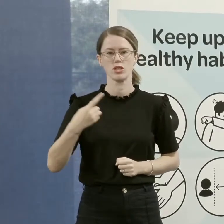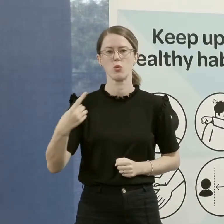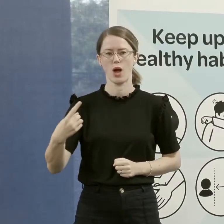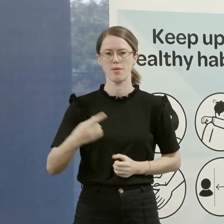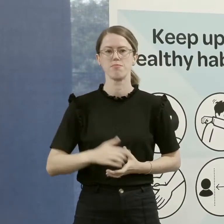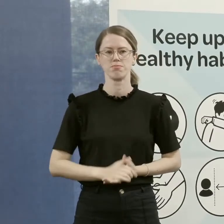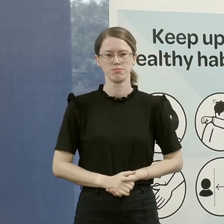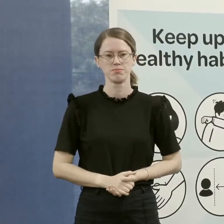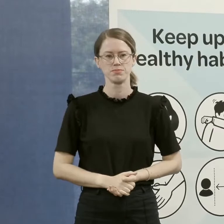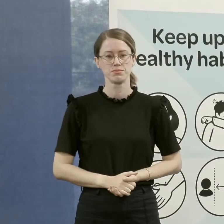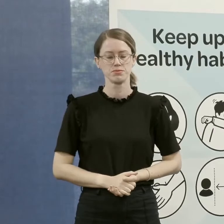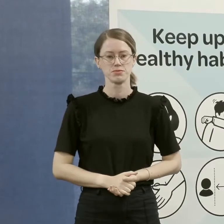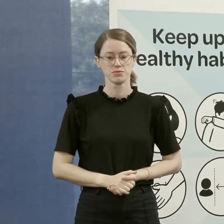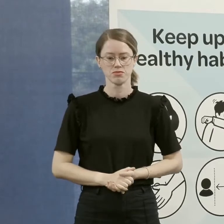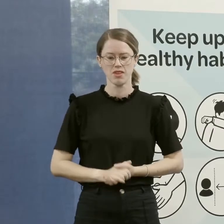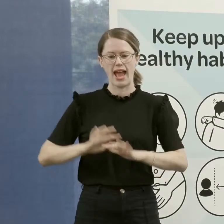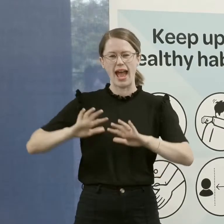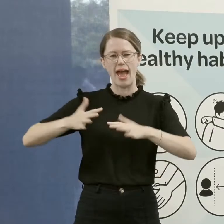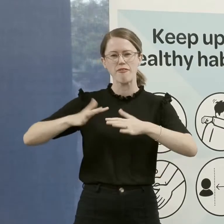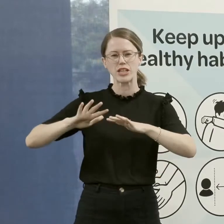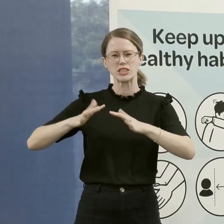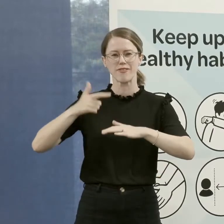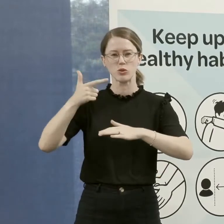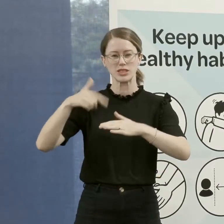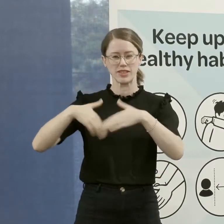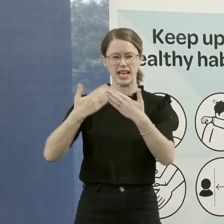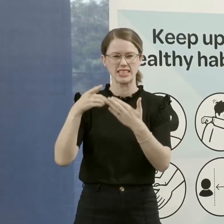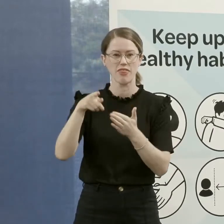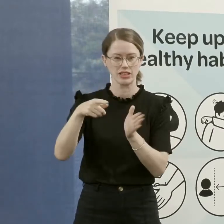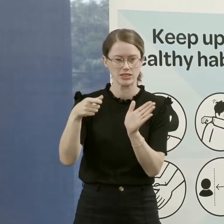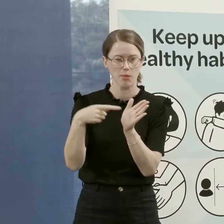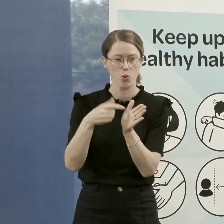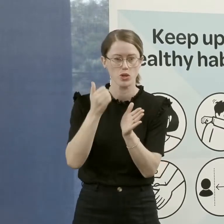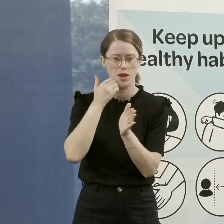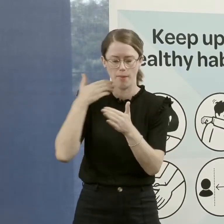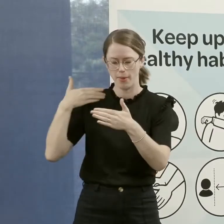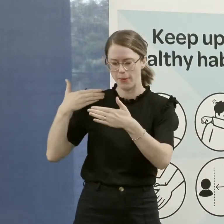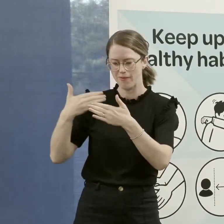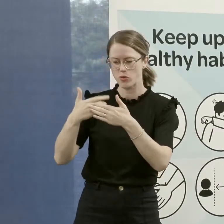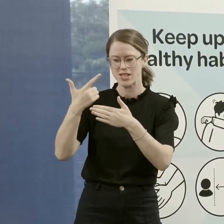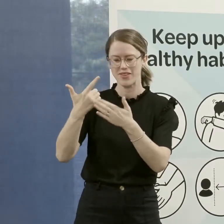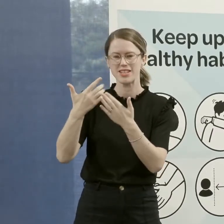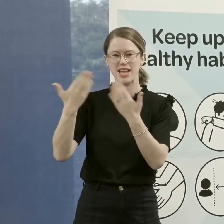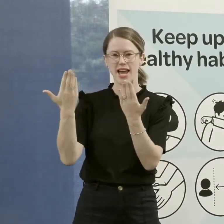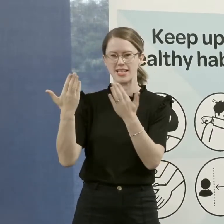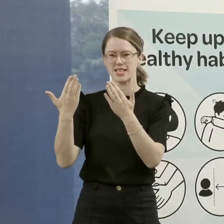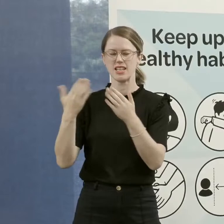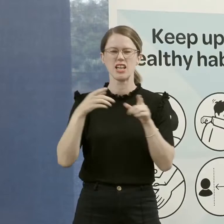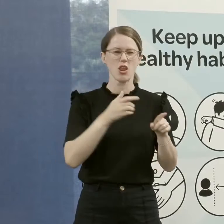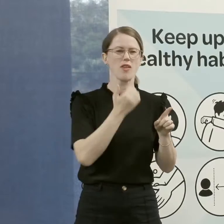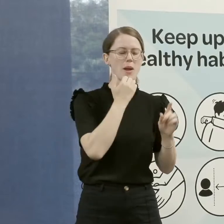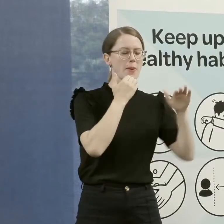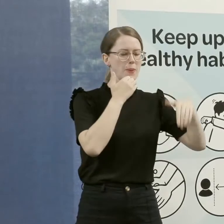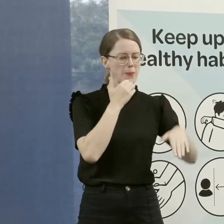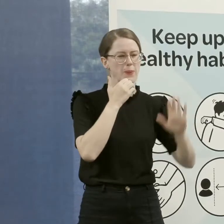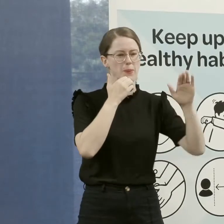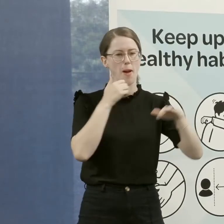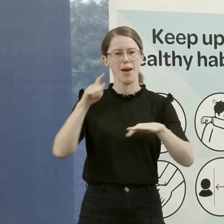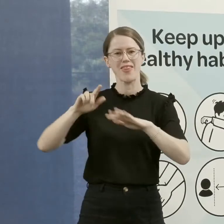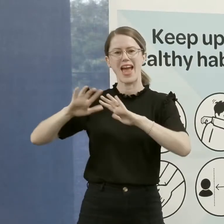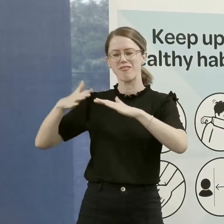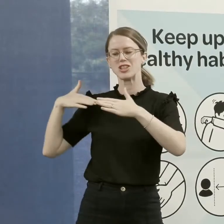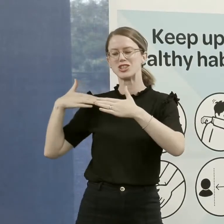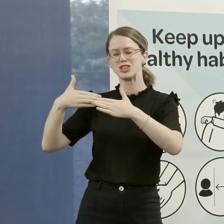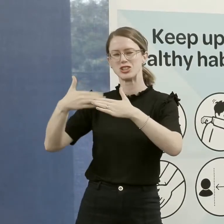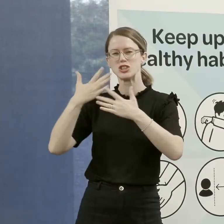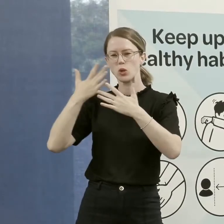7,441, and our rolling 7-day average, and this is the important number because you will see them fluctuate, they drop down over the weekend.